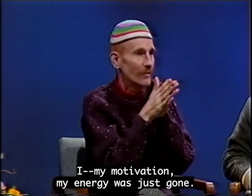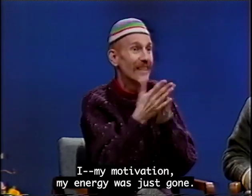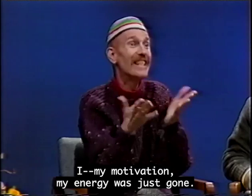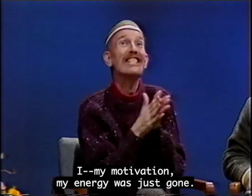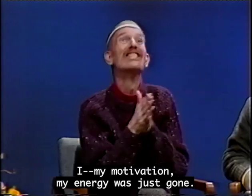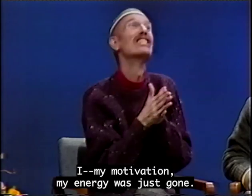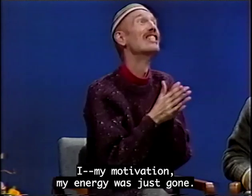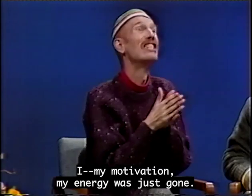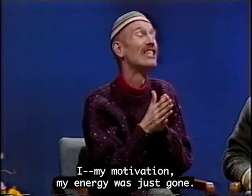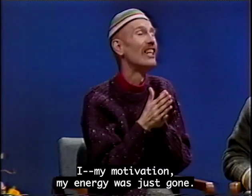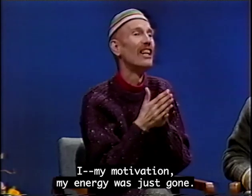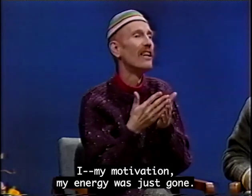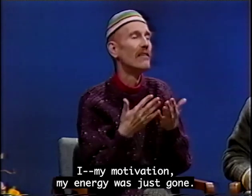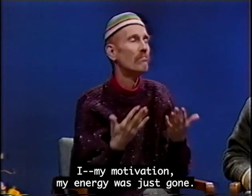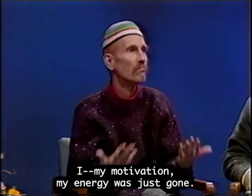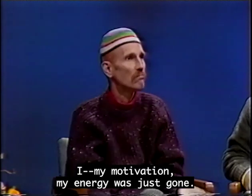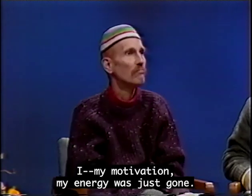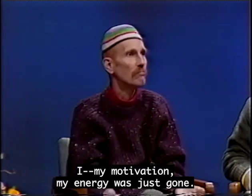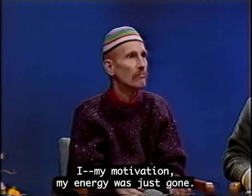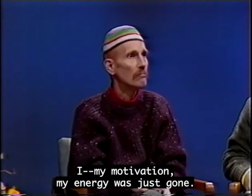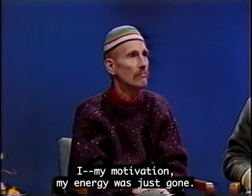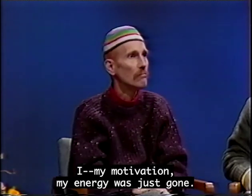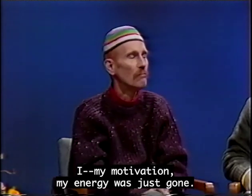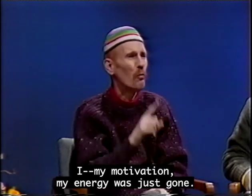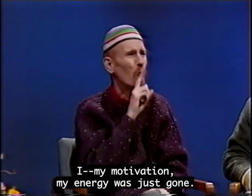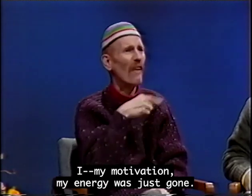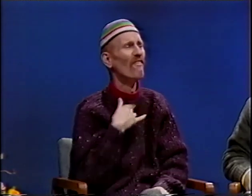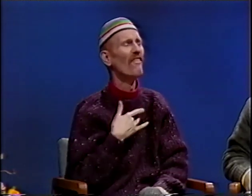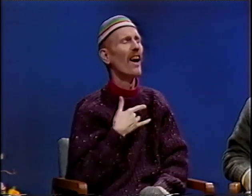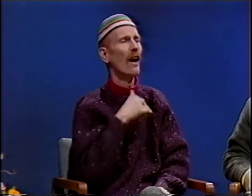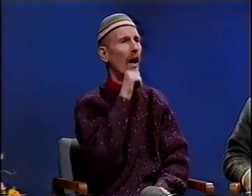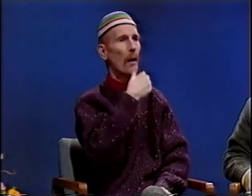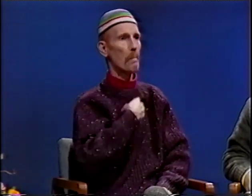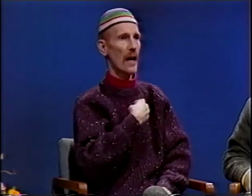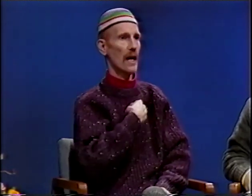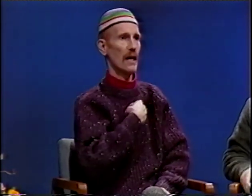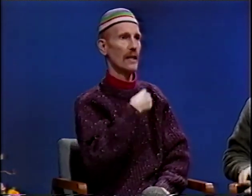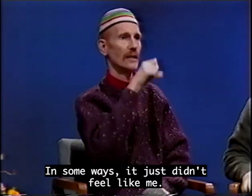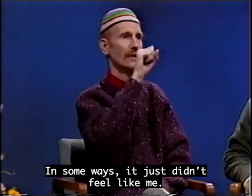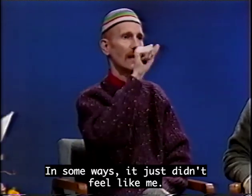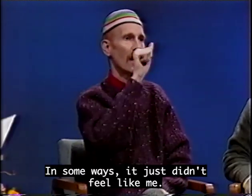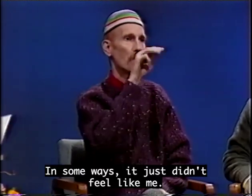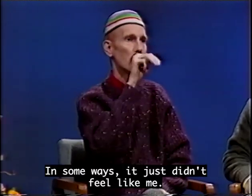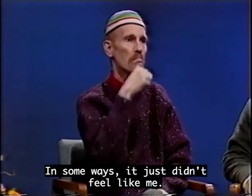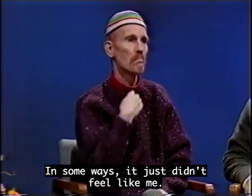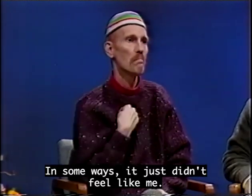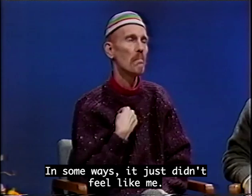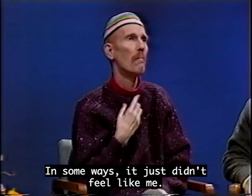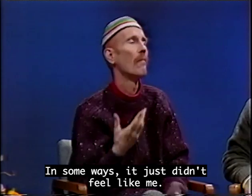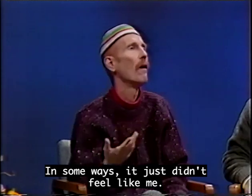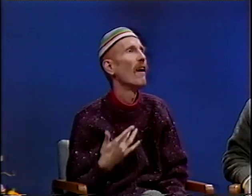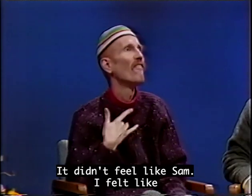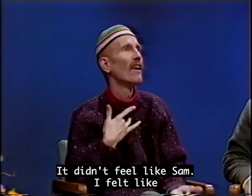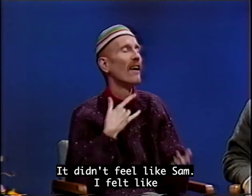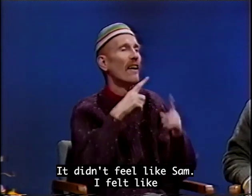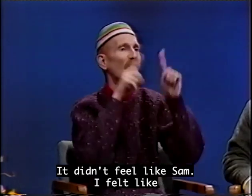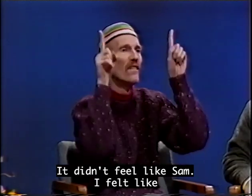my motivation, my energy was just gone. In some ways, it just didn't feel like me. It didn't feel like